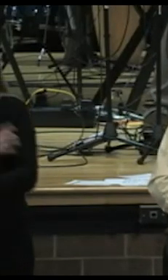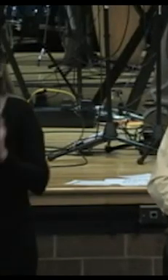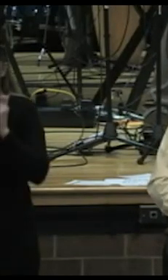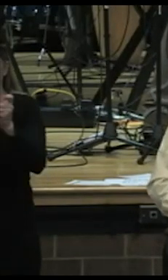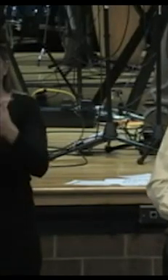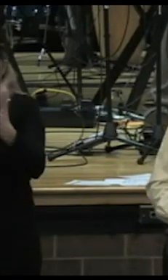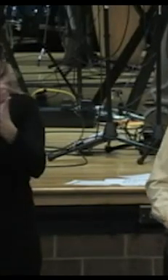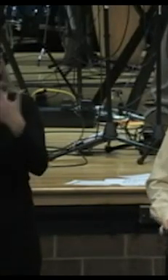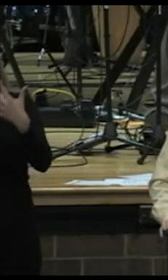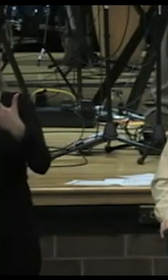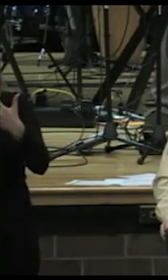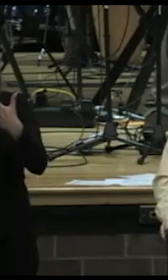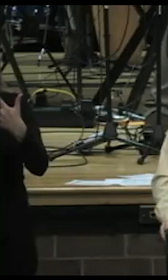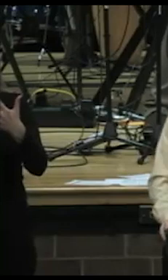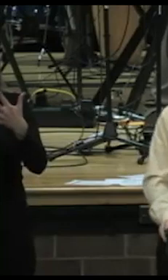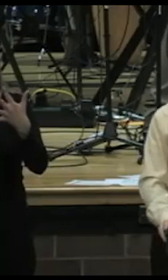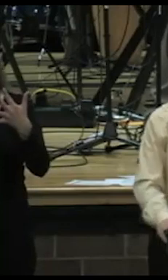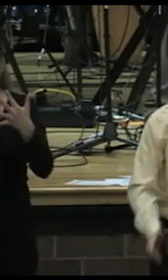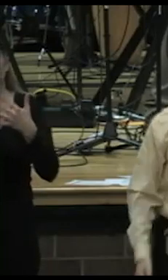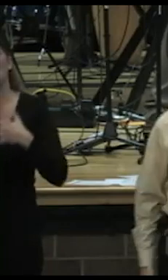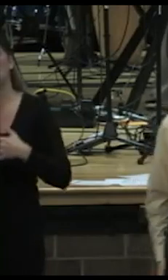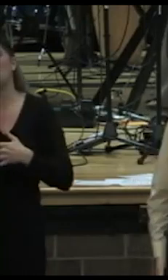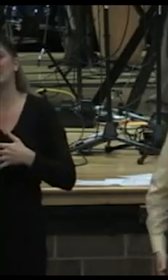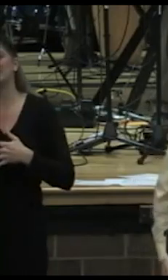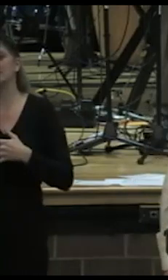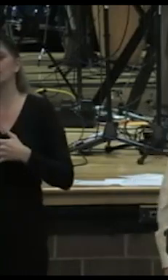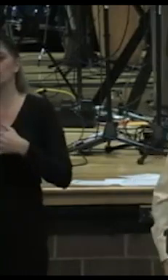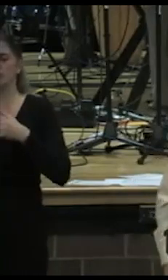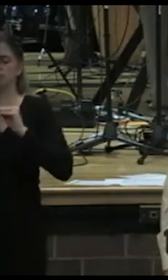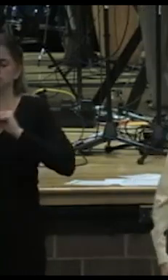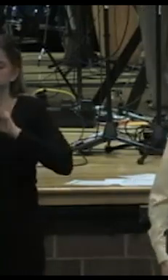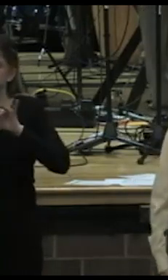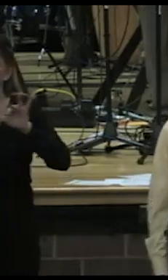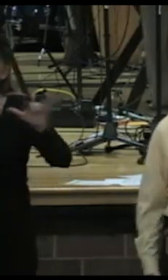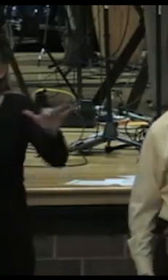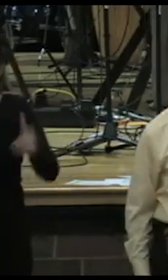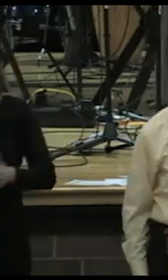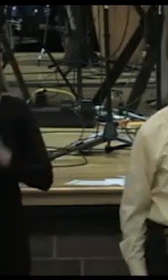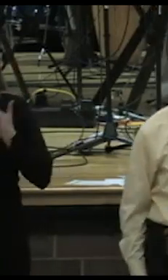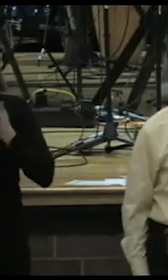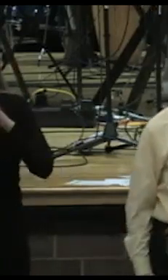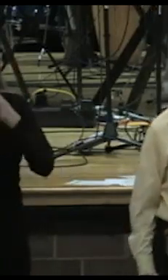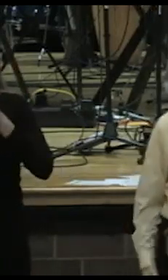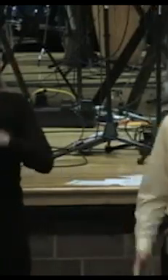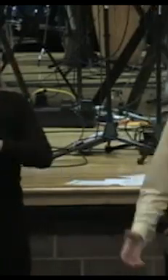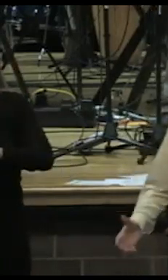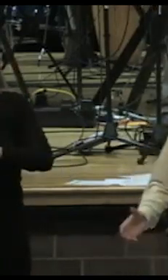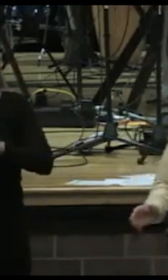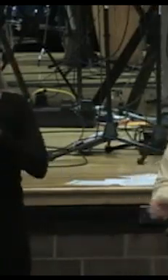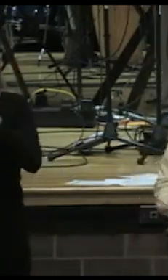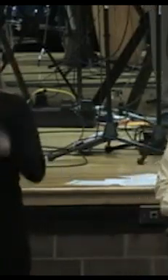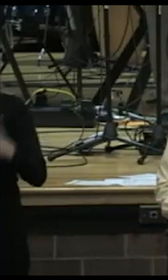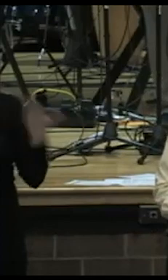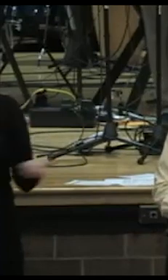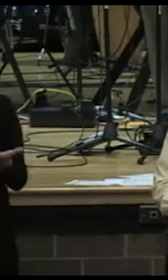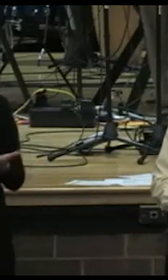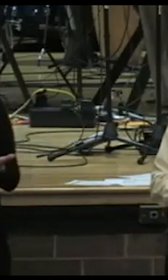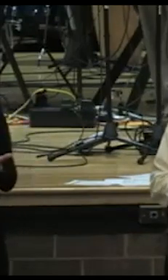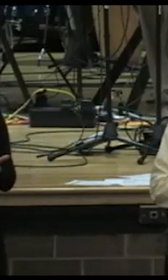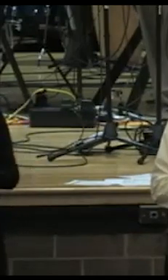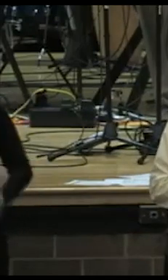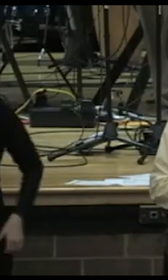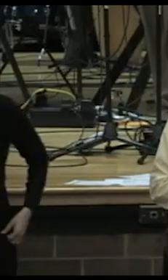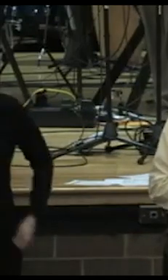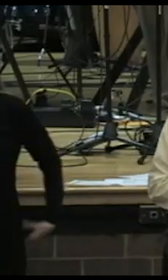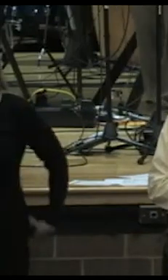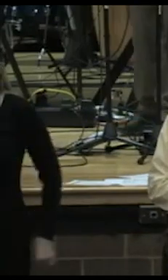purposes. And the fifth purpose is that wisdom would flow in our lives, our family, and our church, and our leaders. And these are some prayers to pray. And